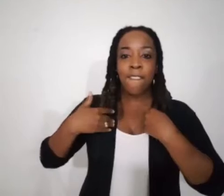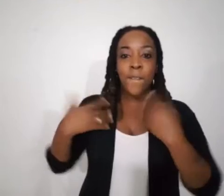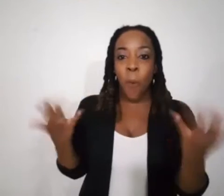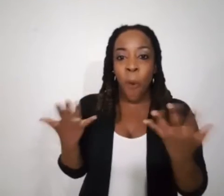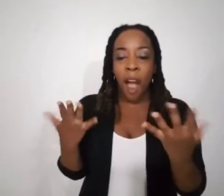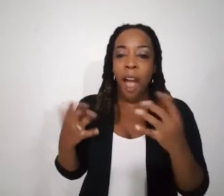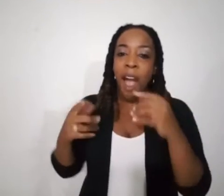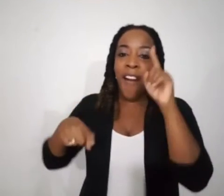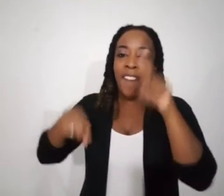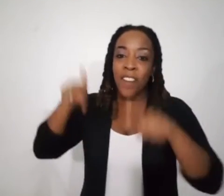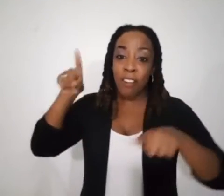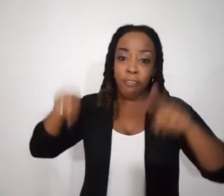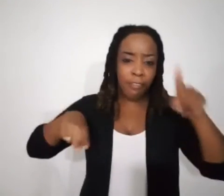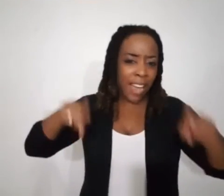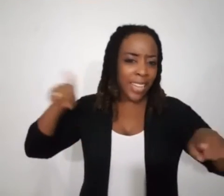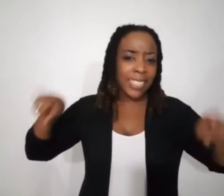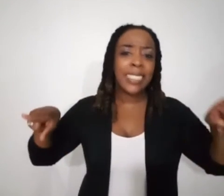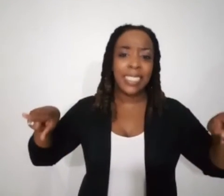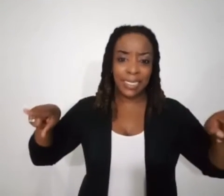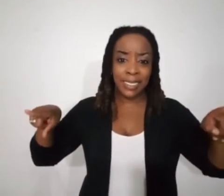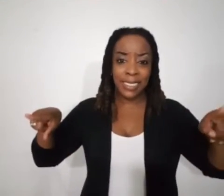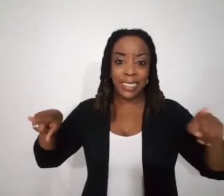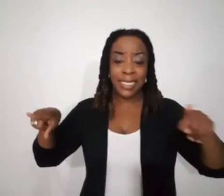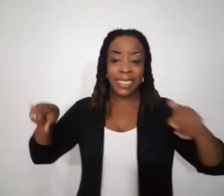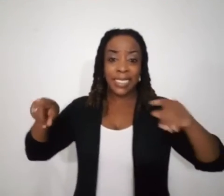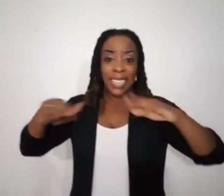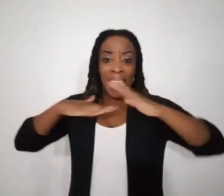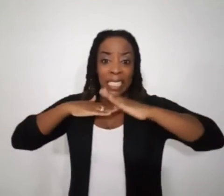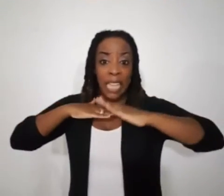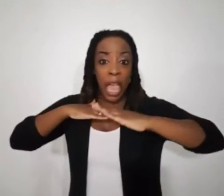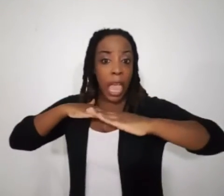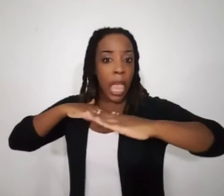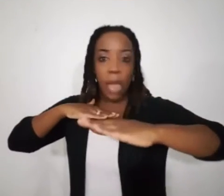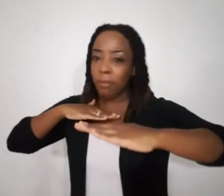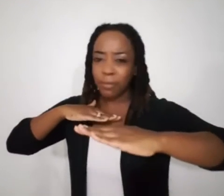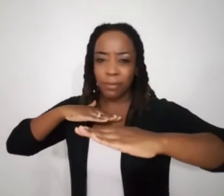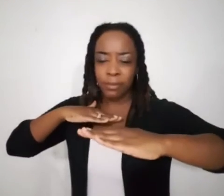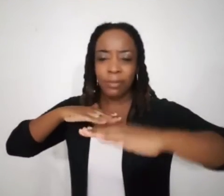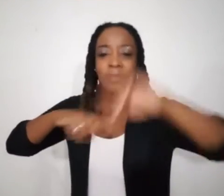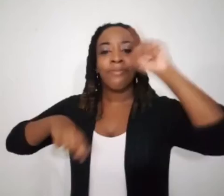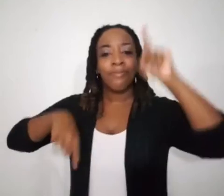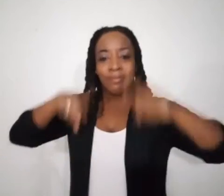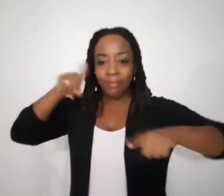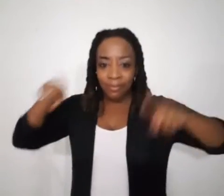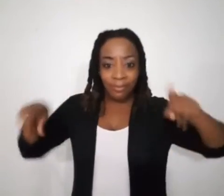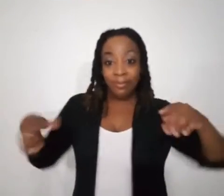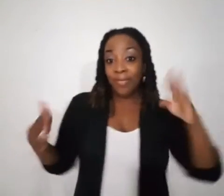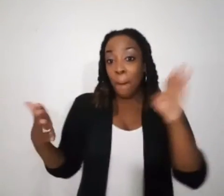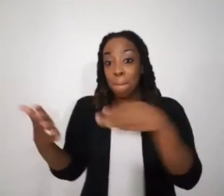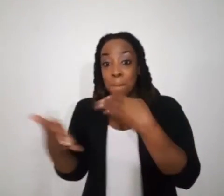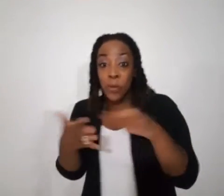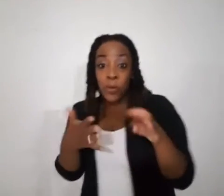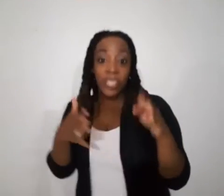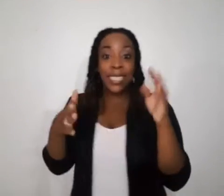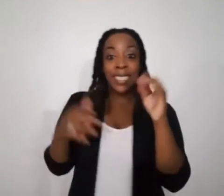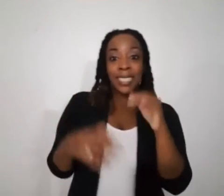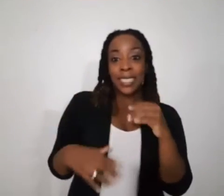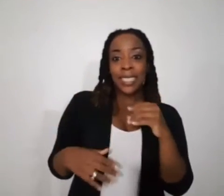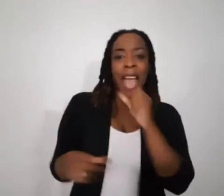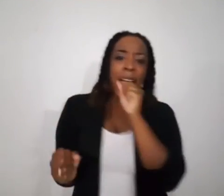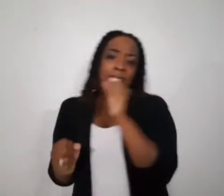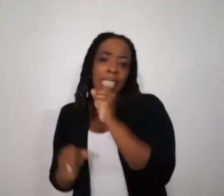have music and singing. You want to have dancing. You want to